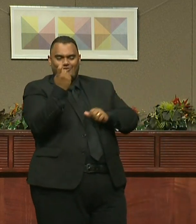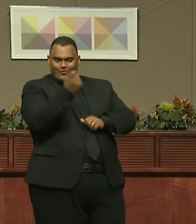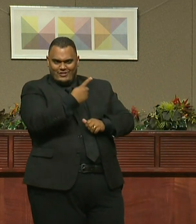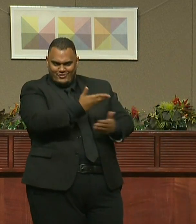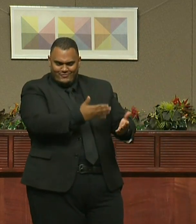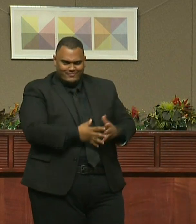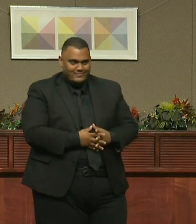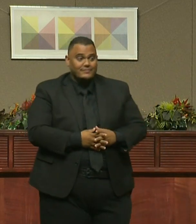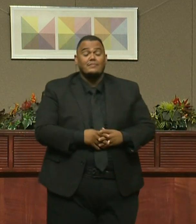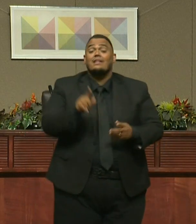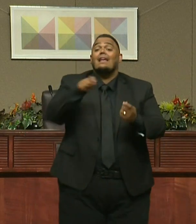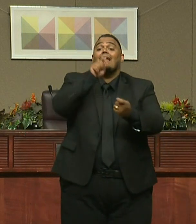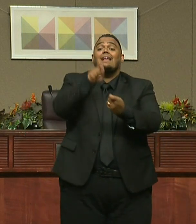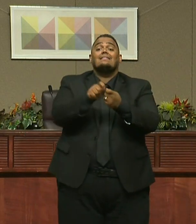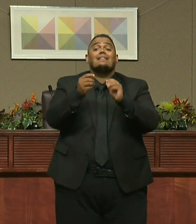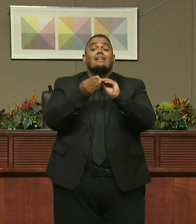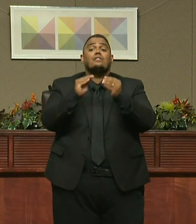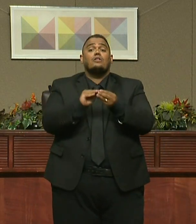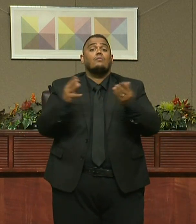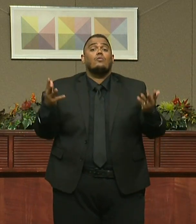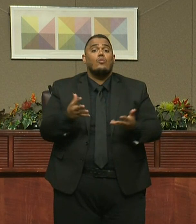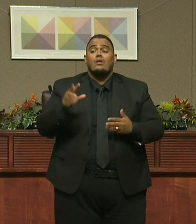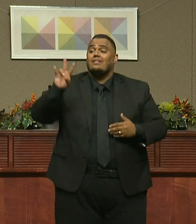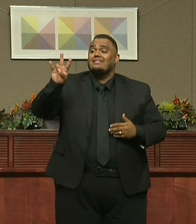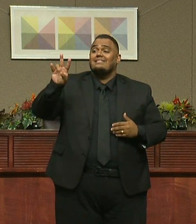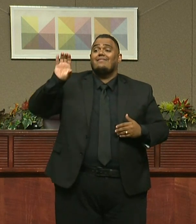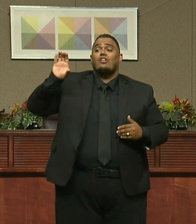The exact number was